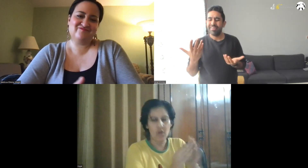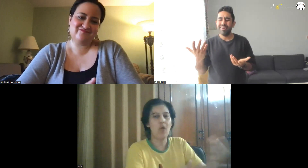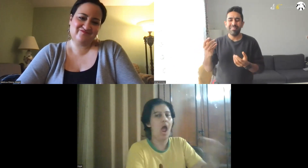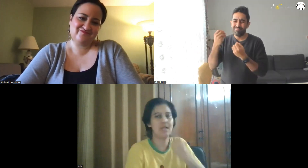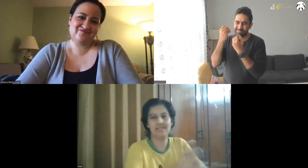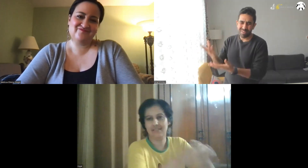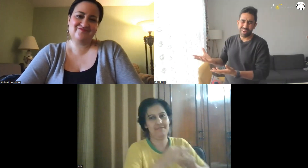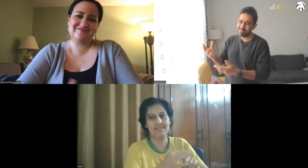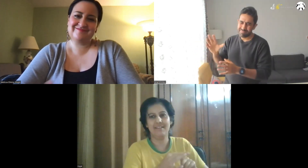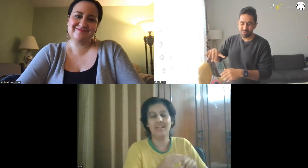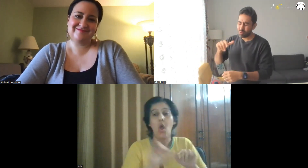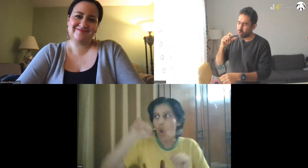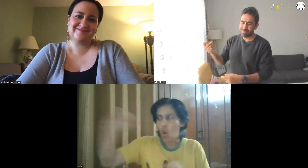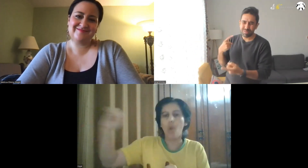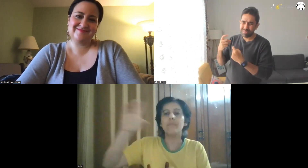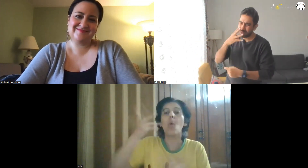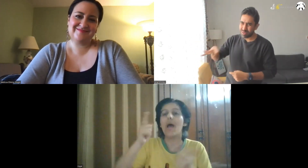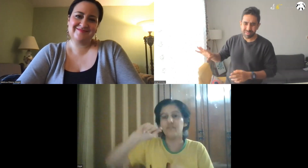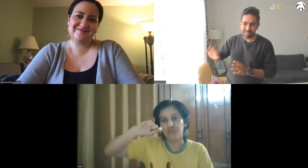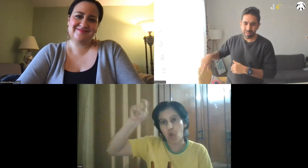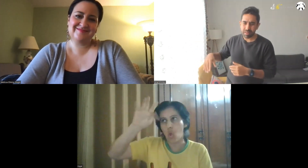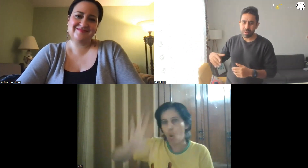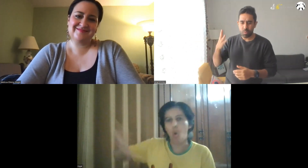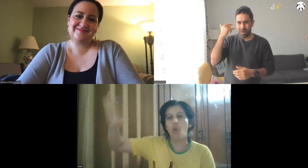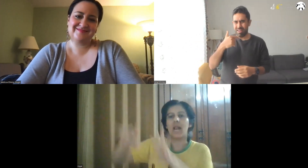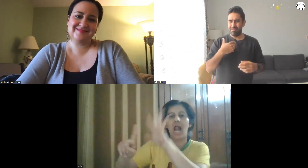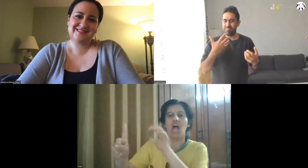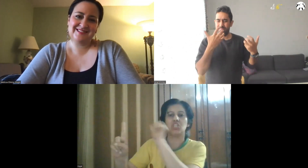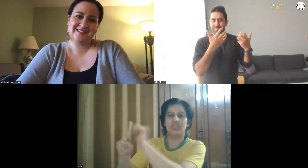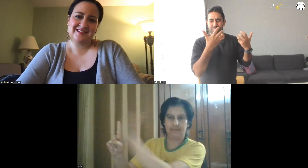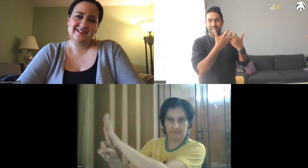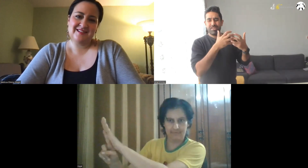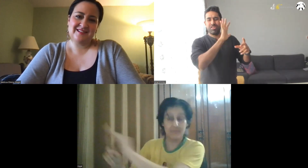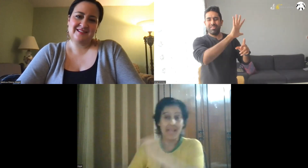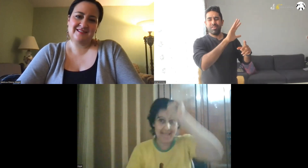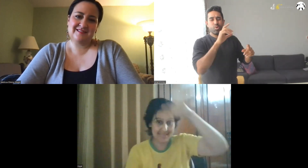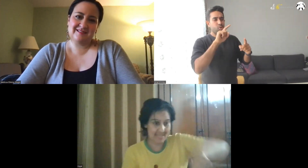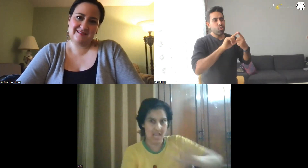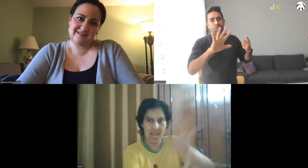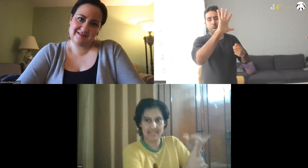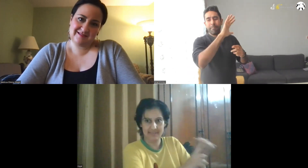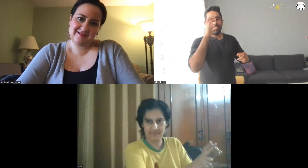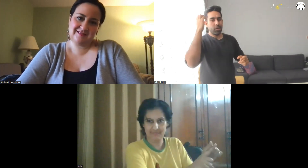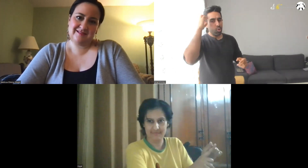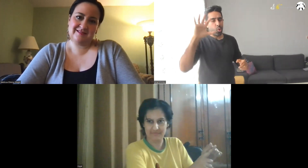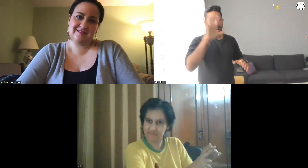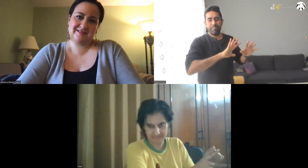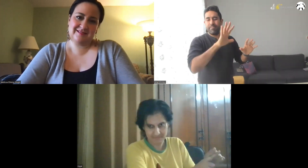immediately they're like, "Oh, why are you wearing shorts? And they would immediately say, no, this is a foreign